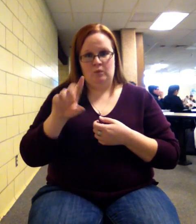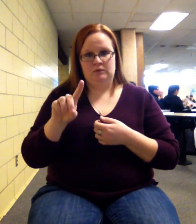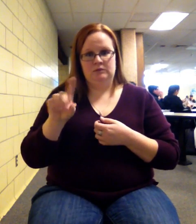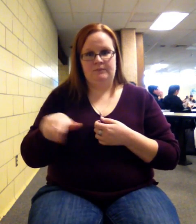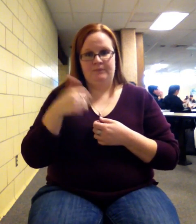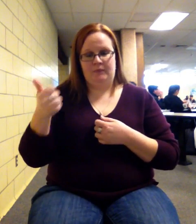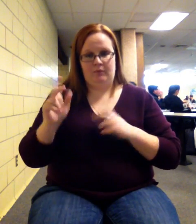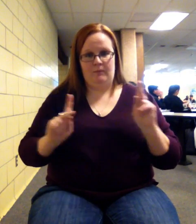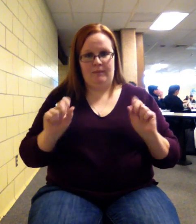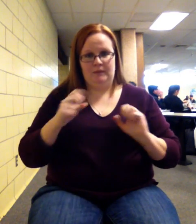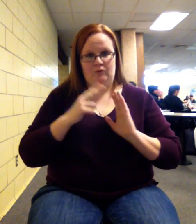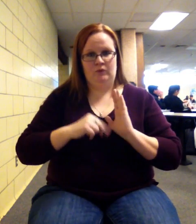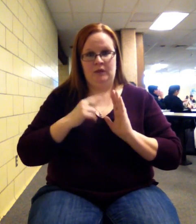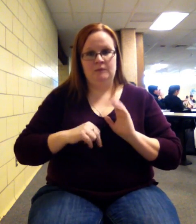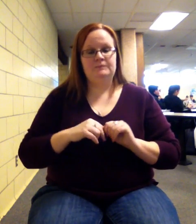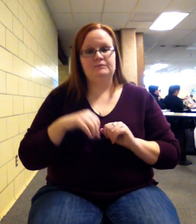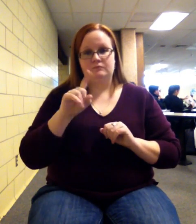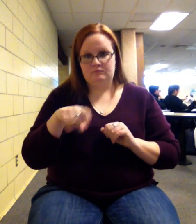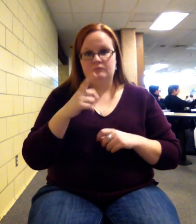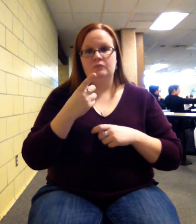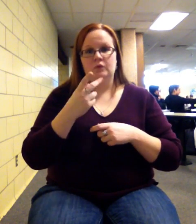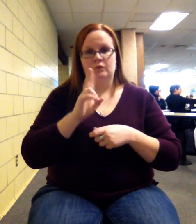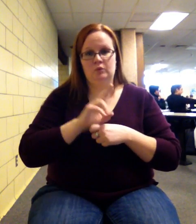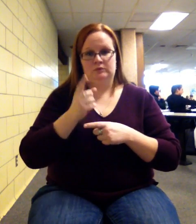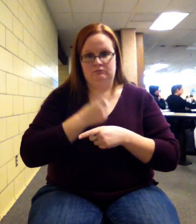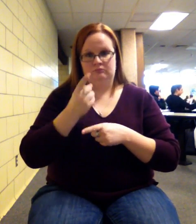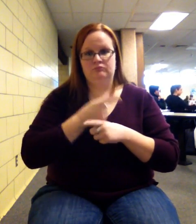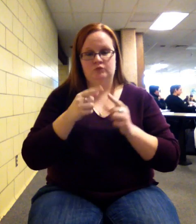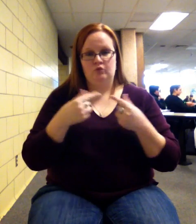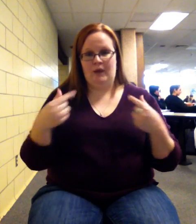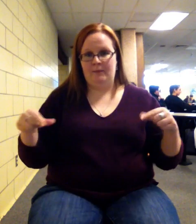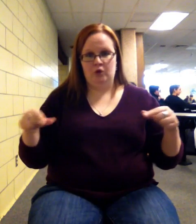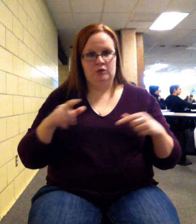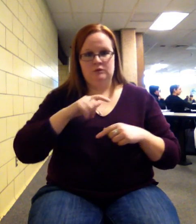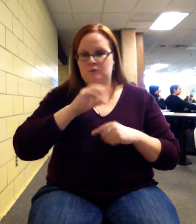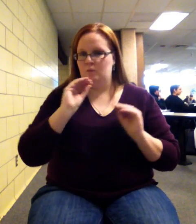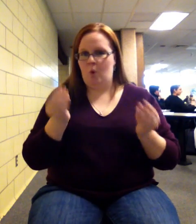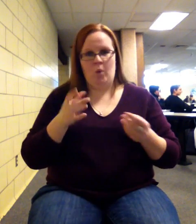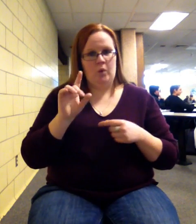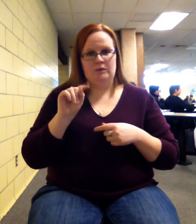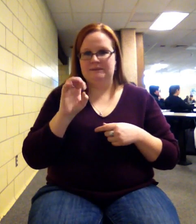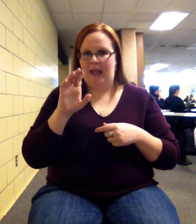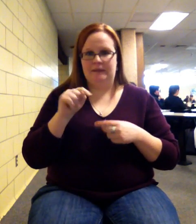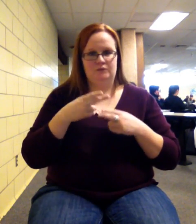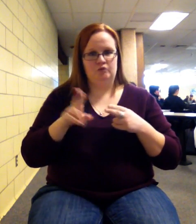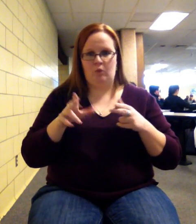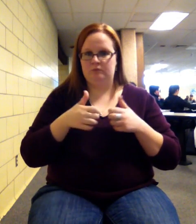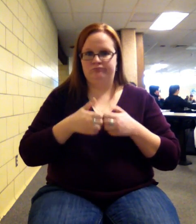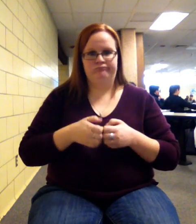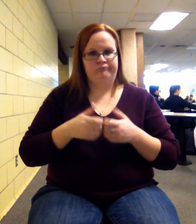I'm saying you must use proper grammar for full credit, so don't do any text lingo, don't try to do any abbreviations, make sure it